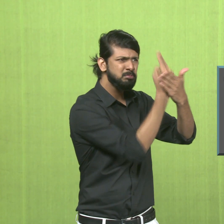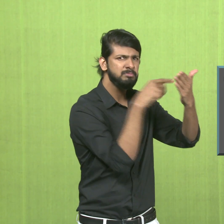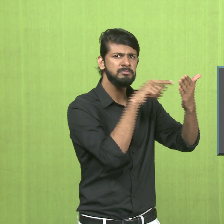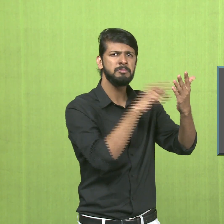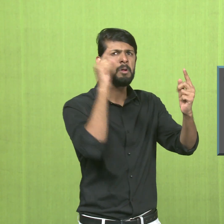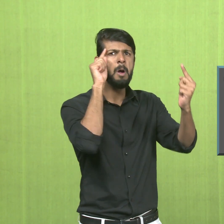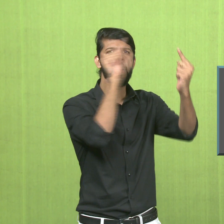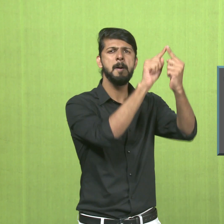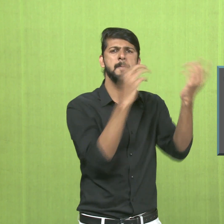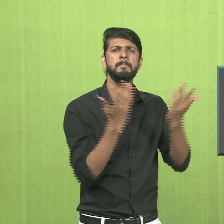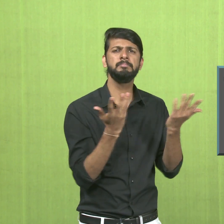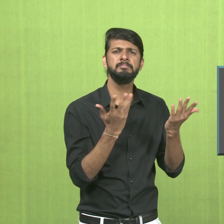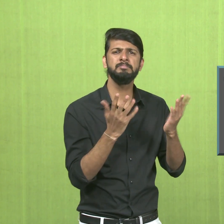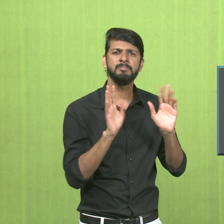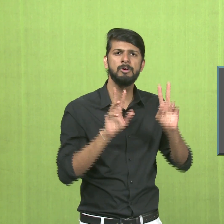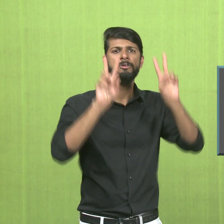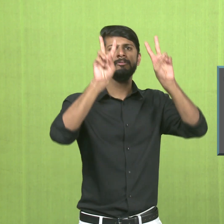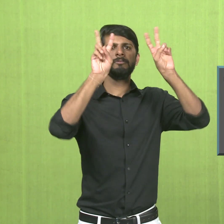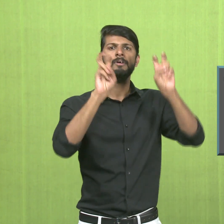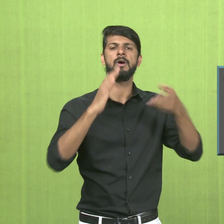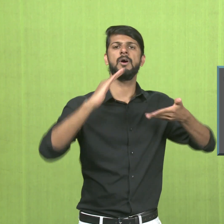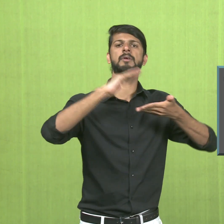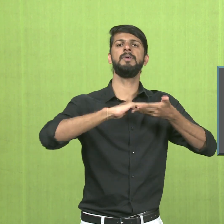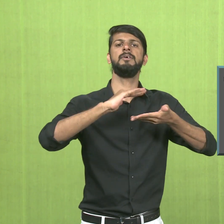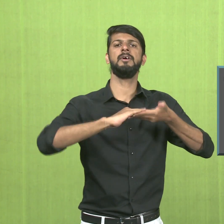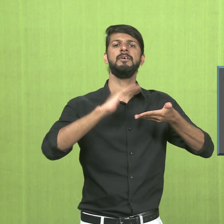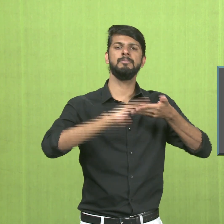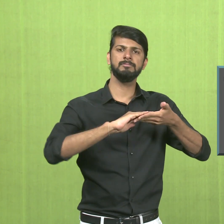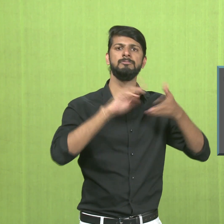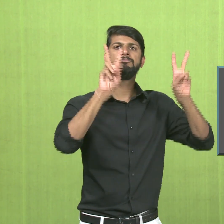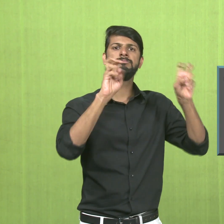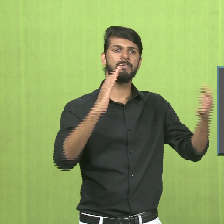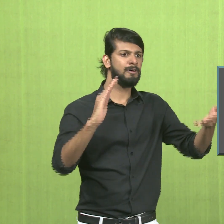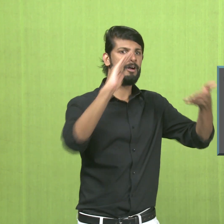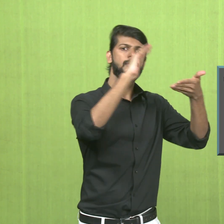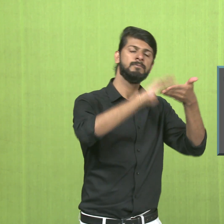What was the aim of the Madhubani painting? Was basically